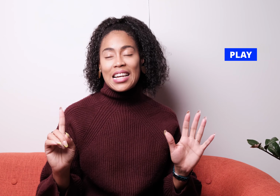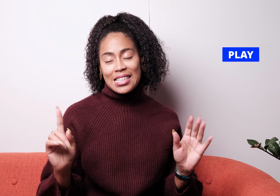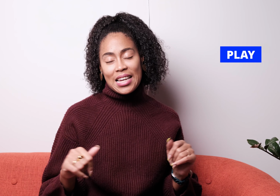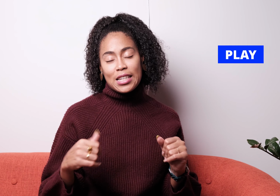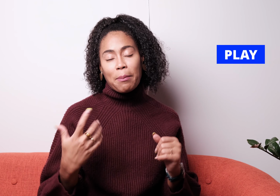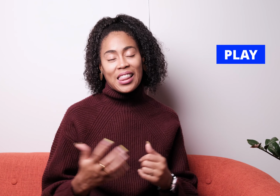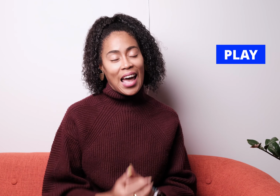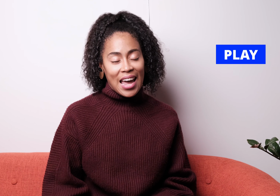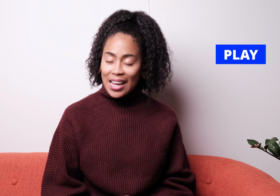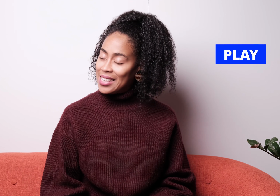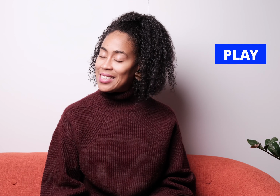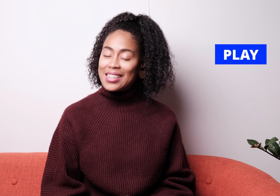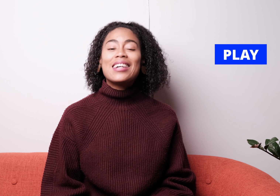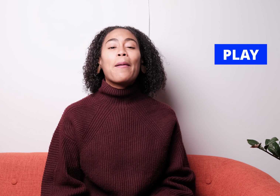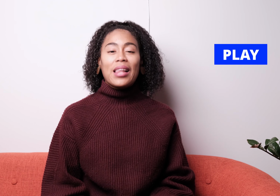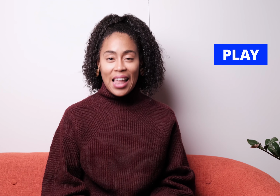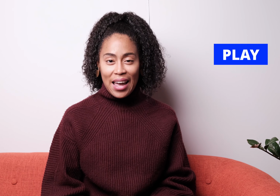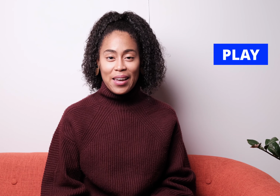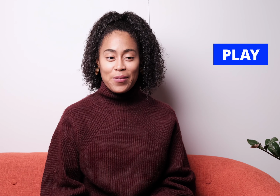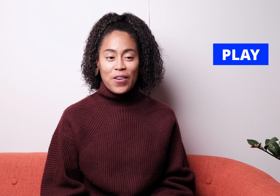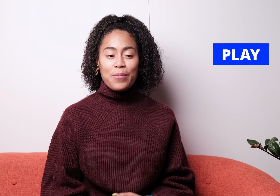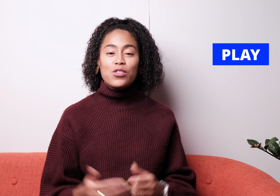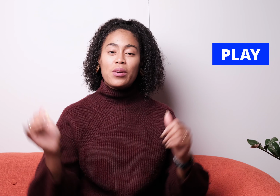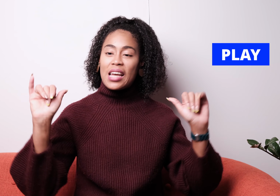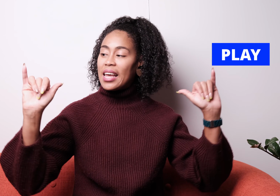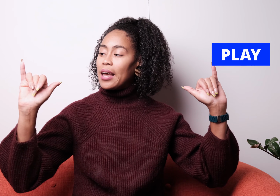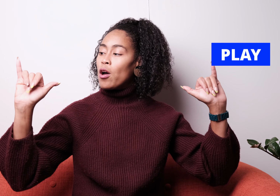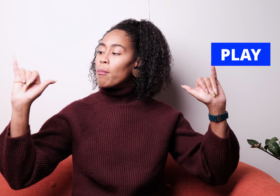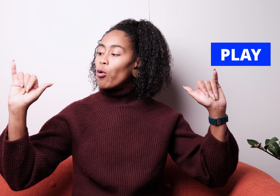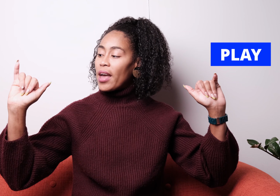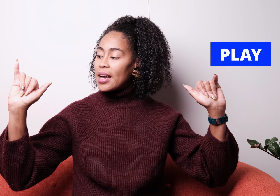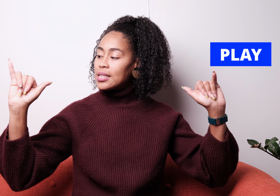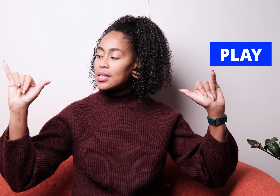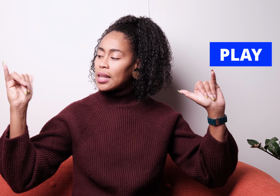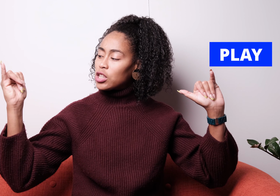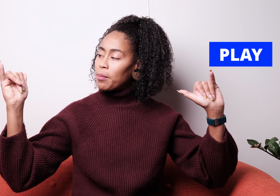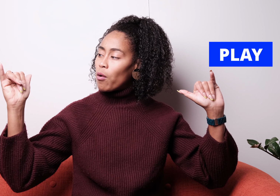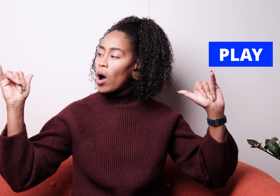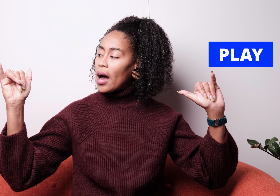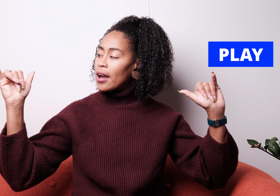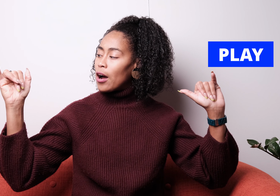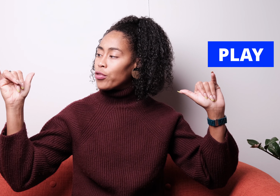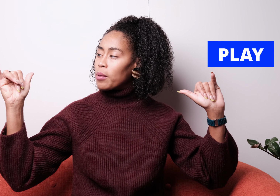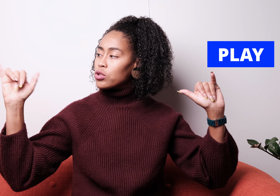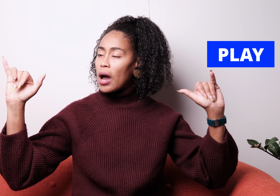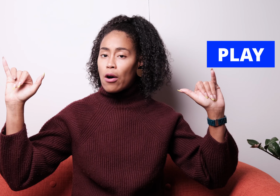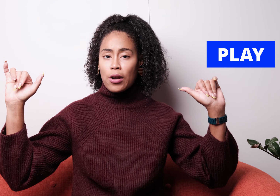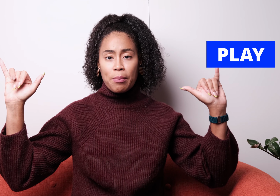6 is play. Play, right? So we're taking both hands in like a shape of a Y. Our thumbs are out and our